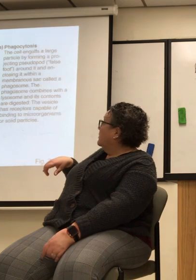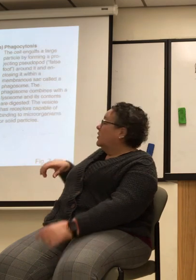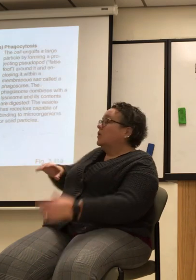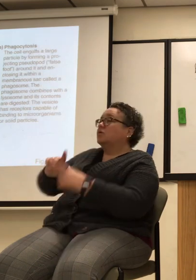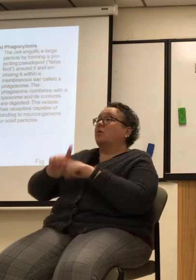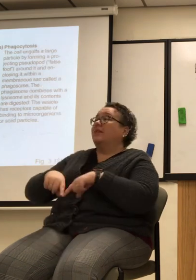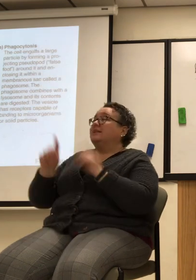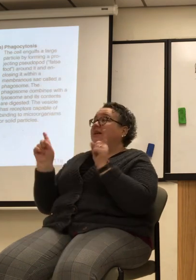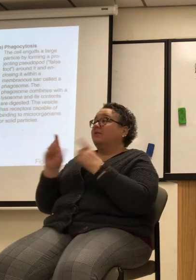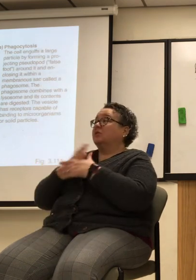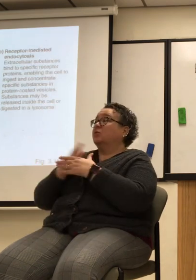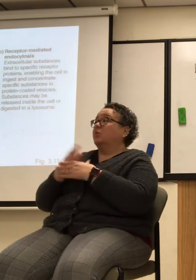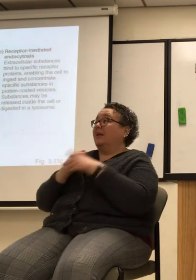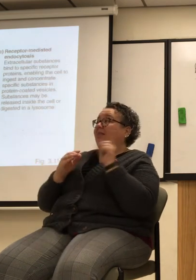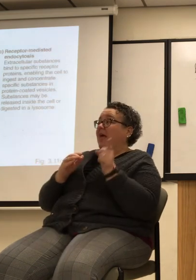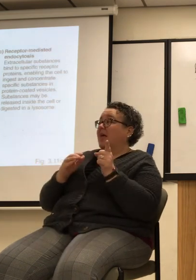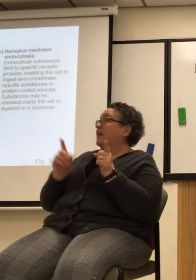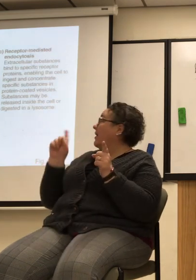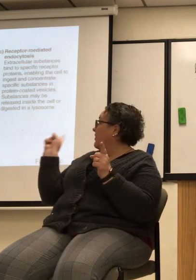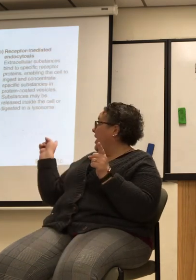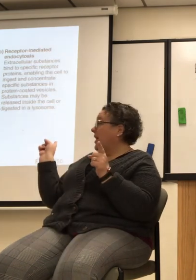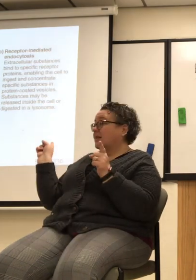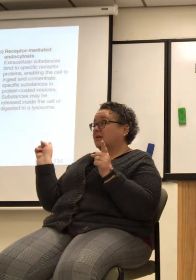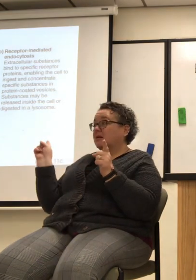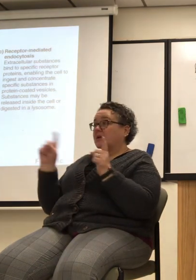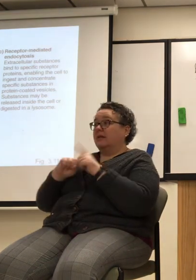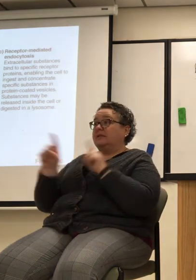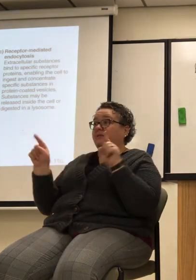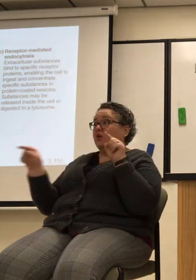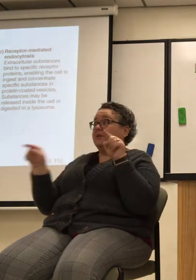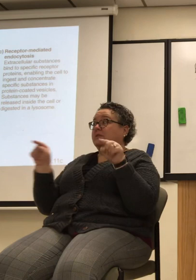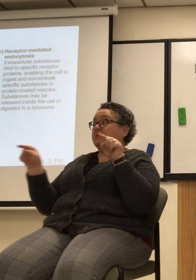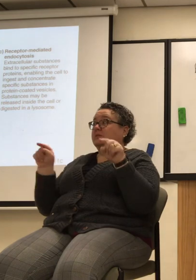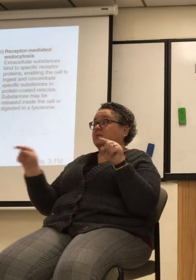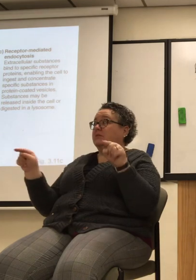this and this.